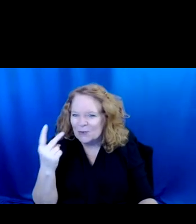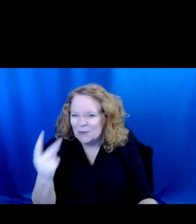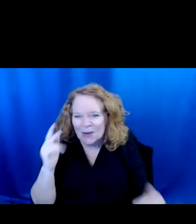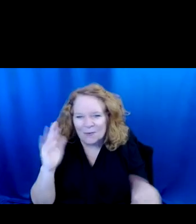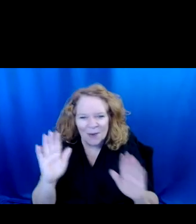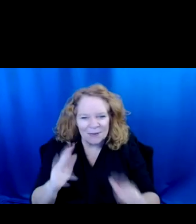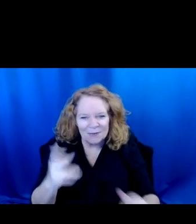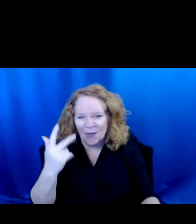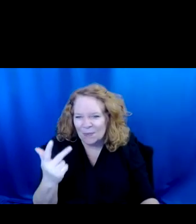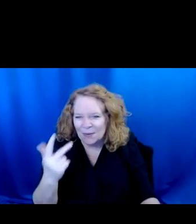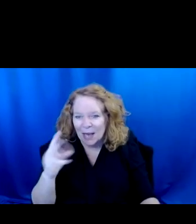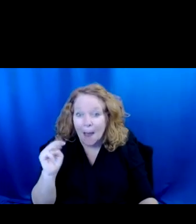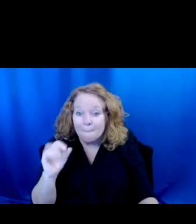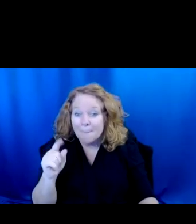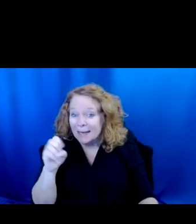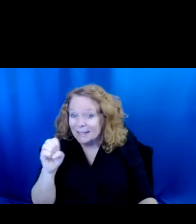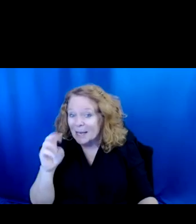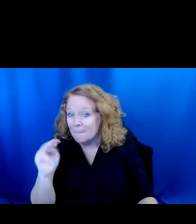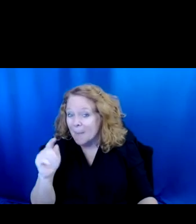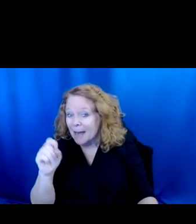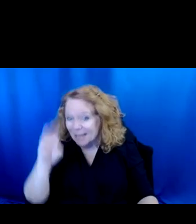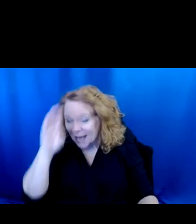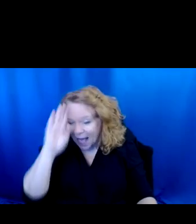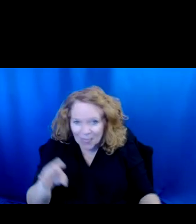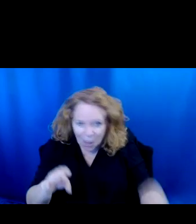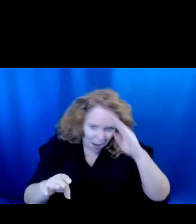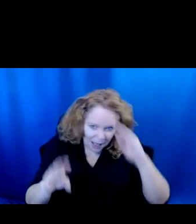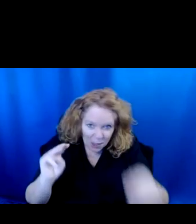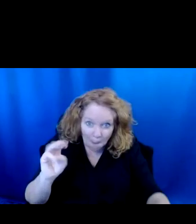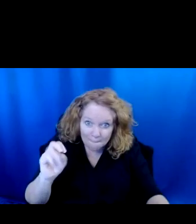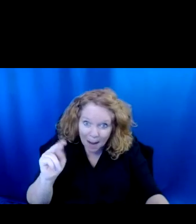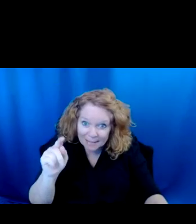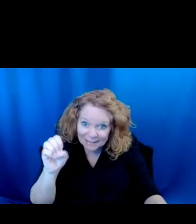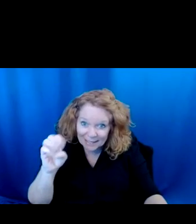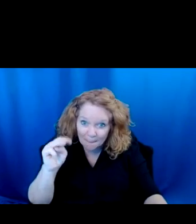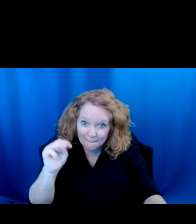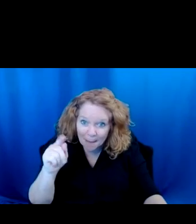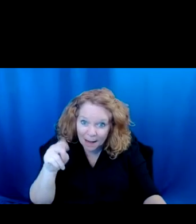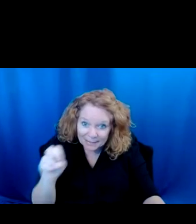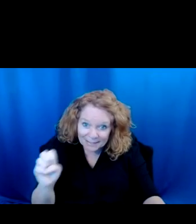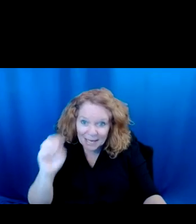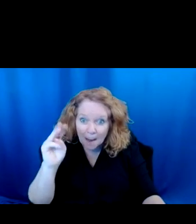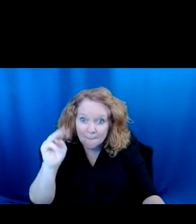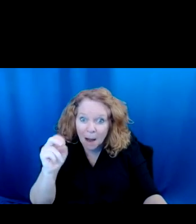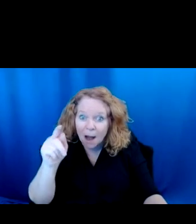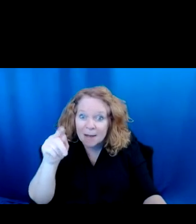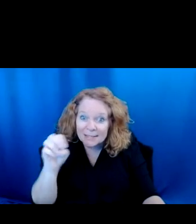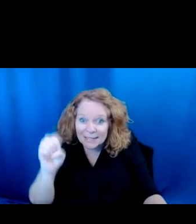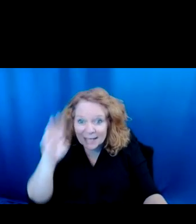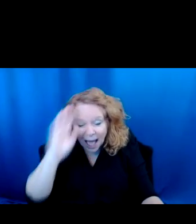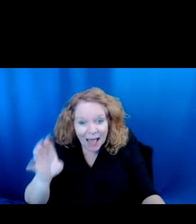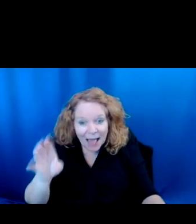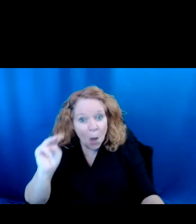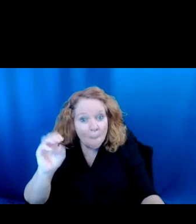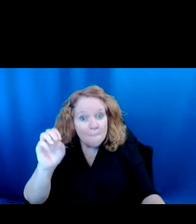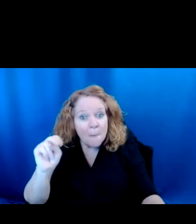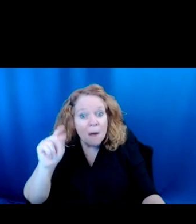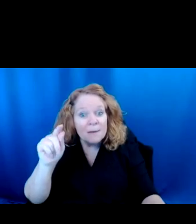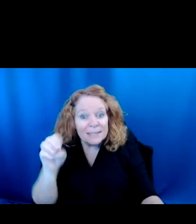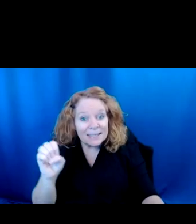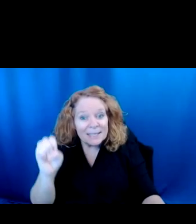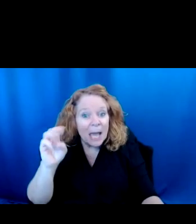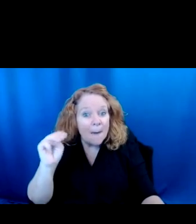three. Monty, hello. Monty, hello, Monty.